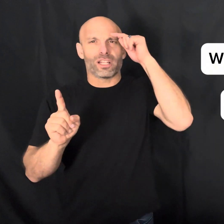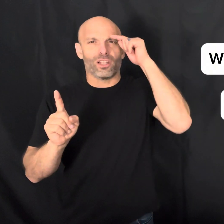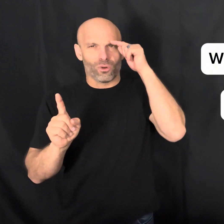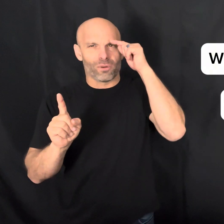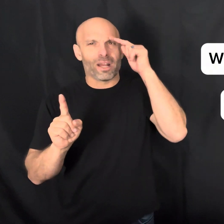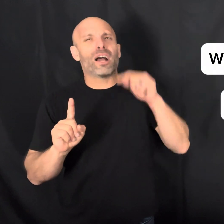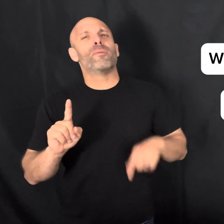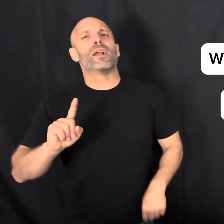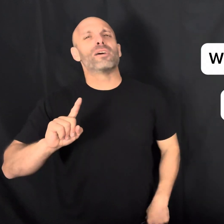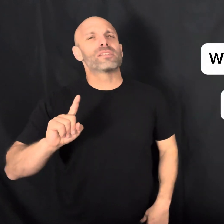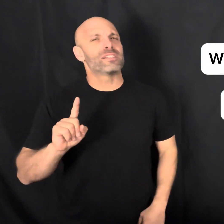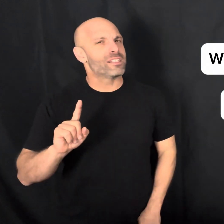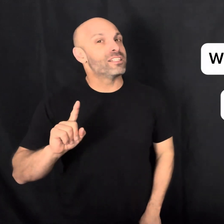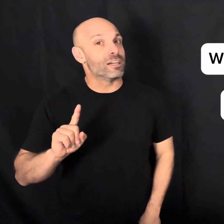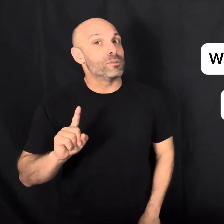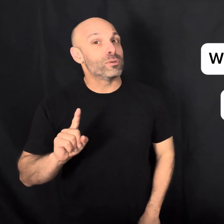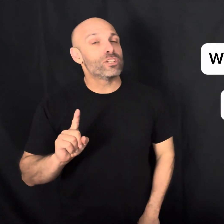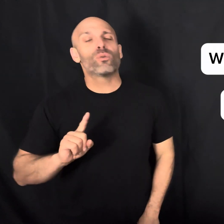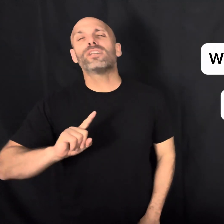lower my eyebrows because it's a WH question.